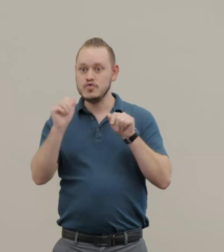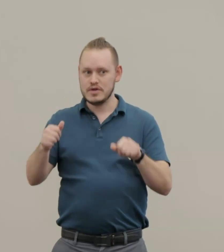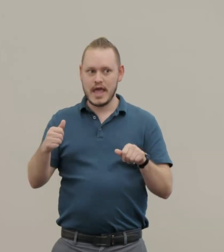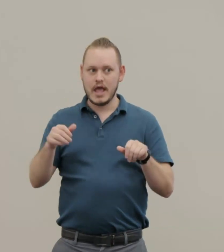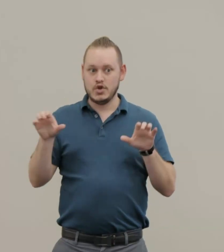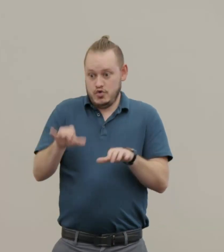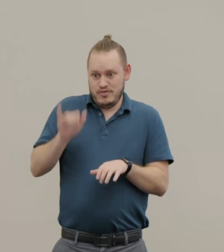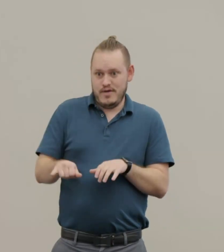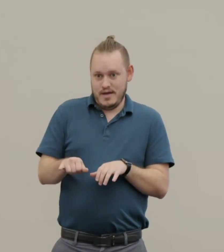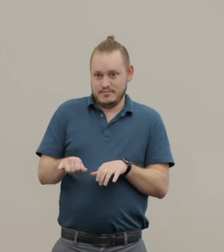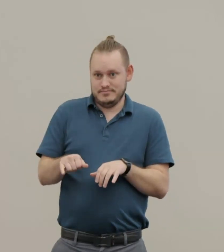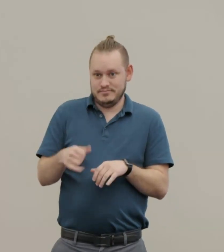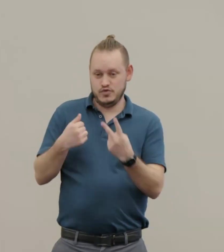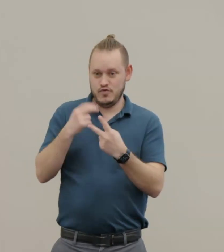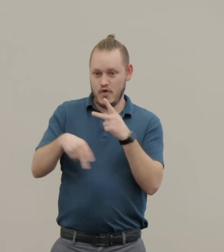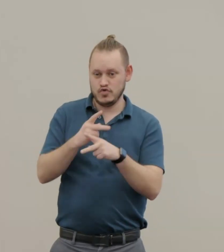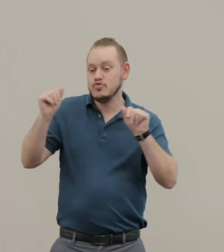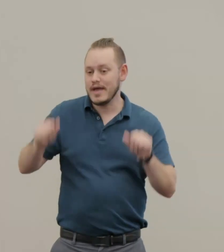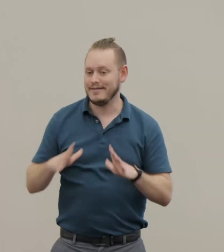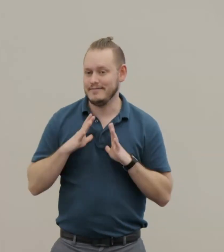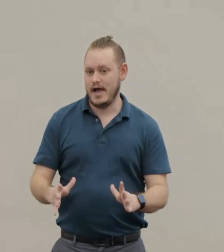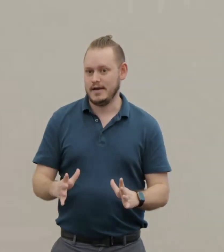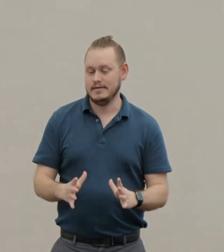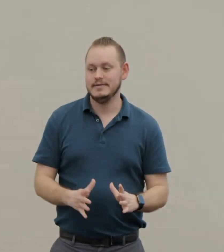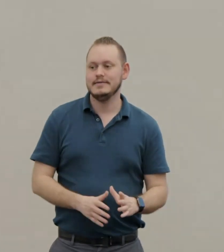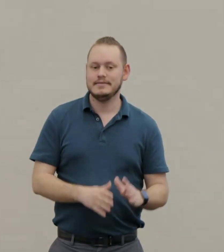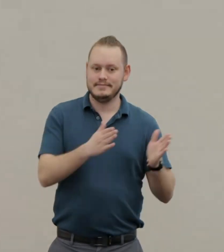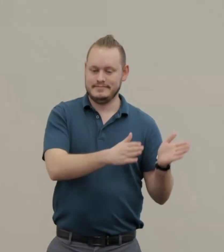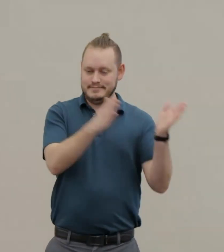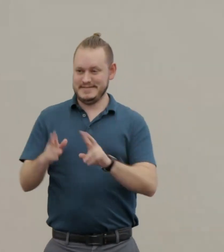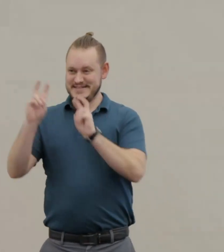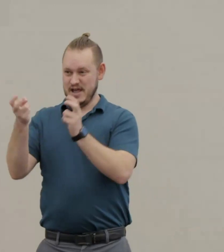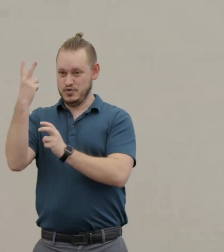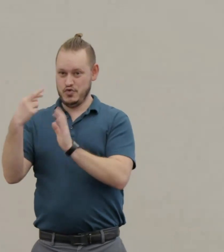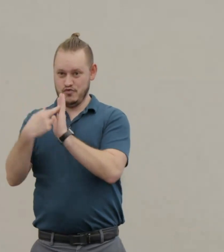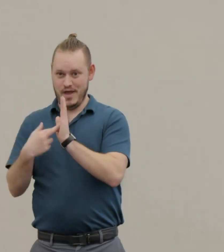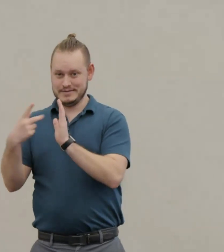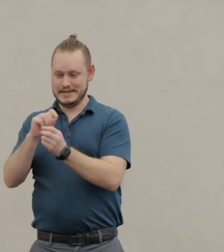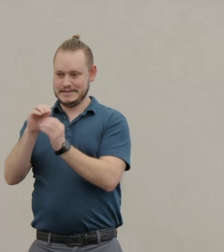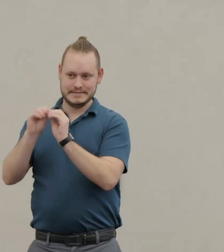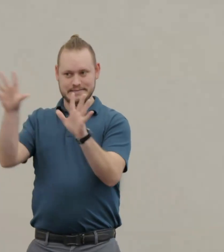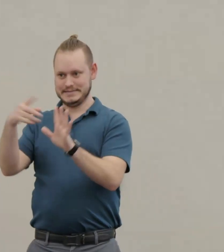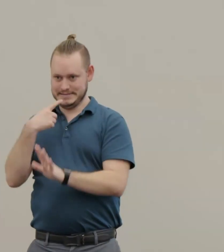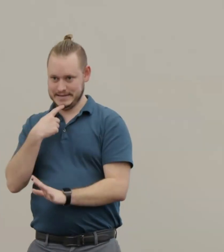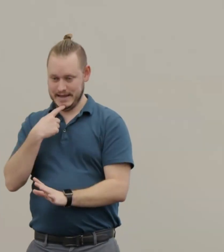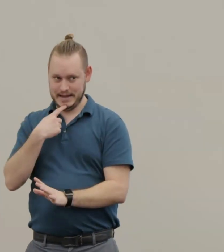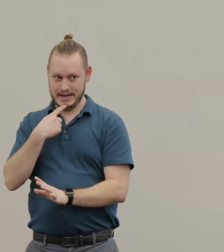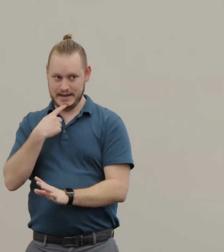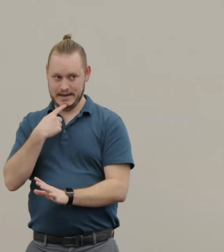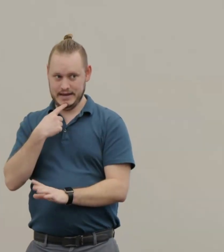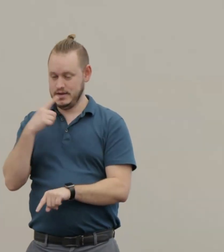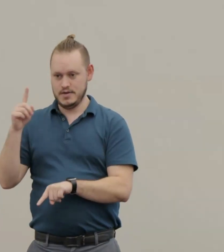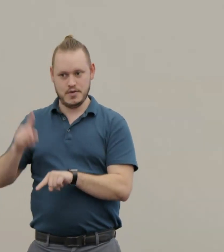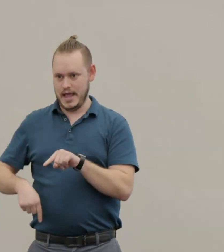do exactly that. It's fine. In the Title II regs, they explicitly say you really can't